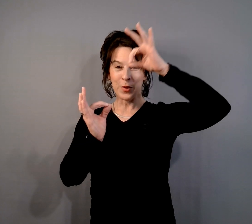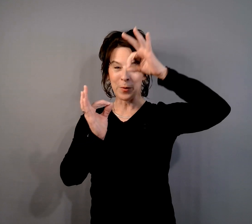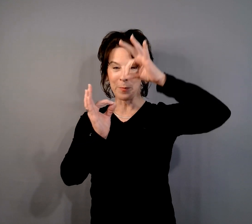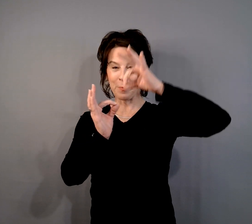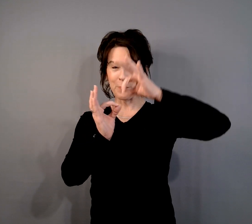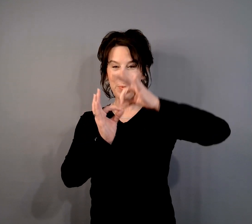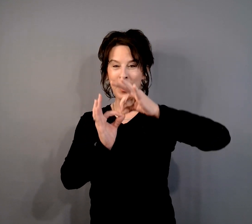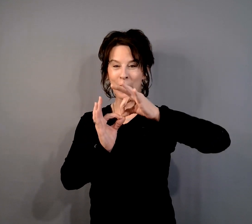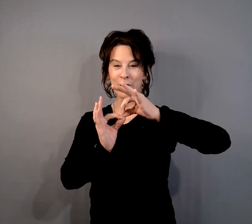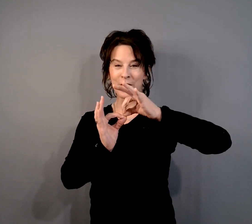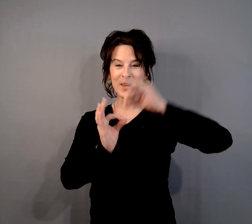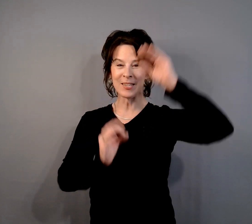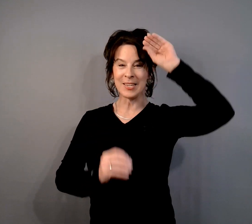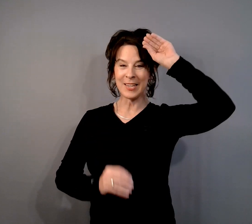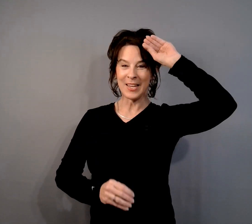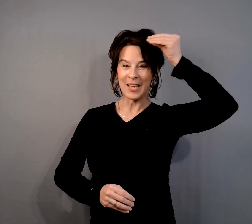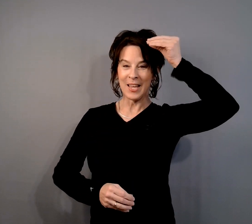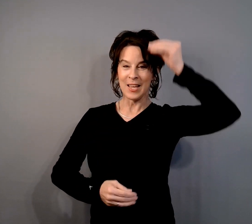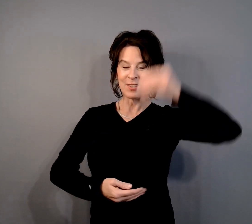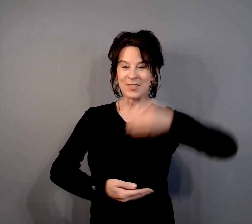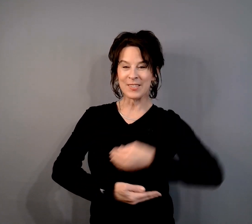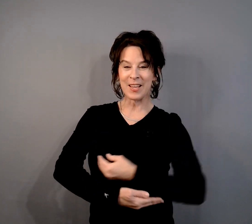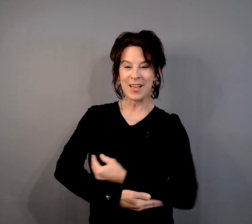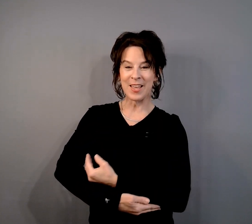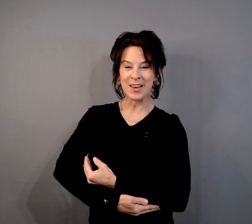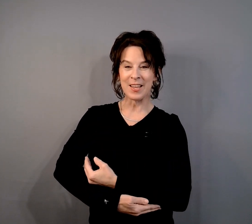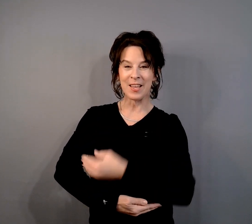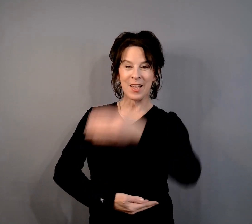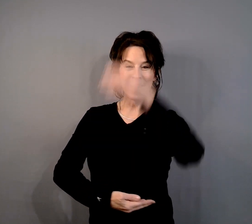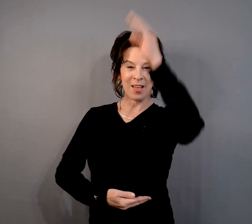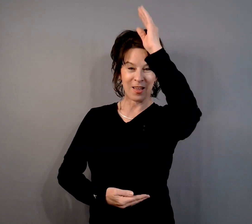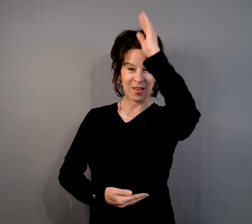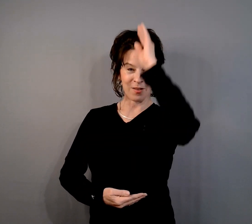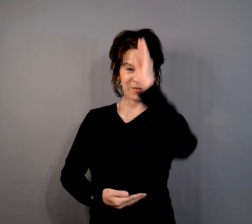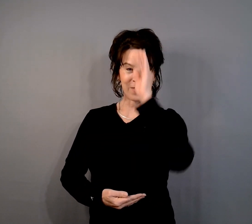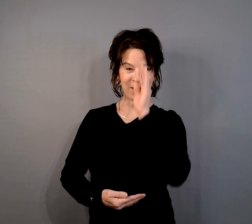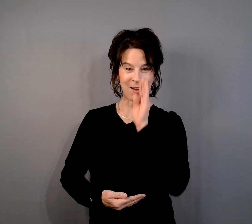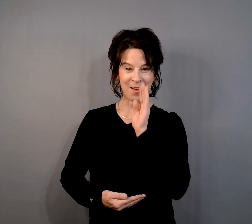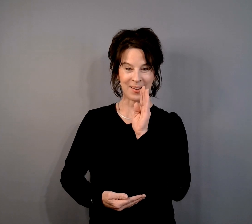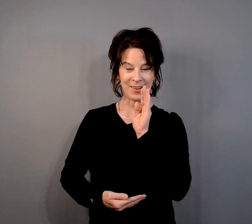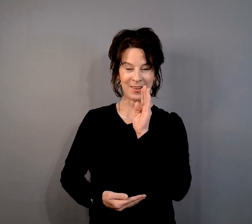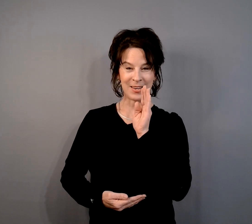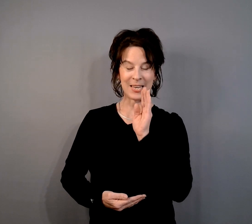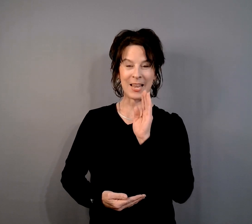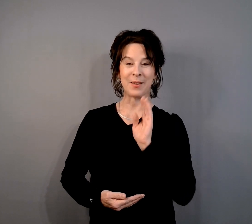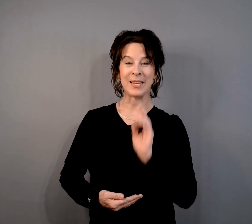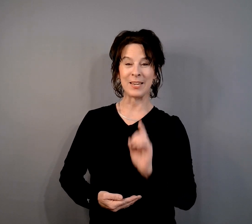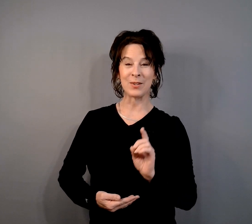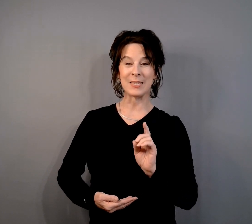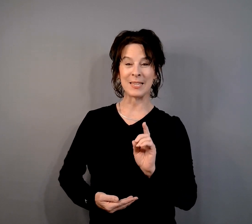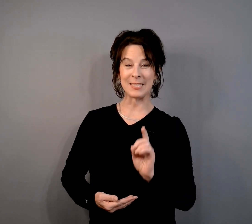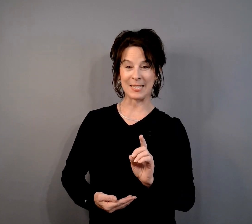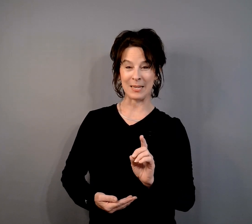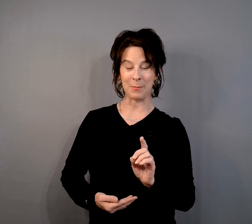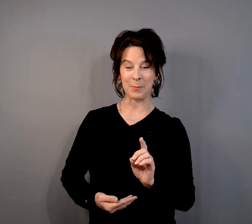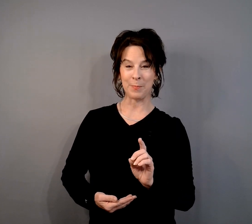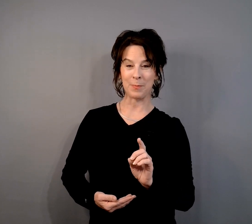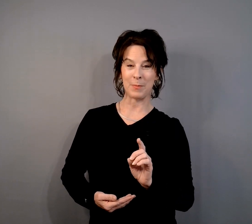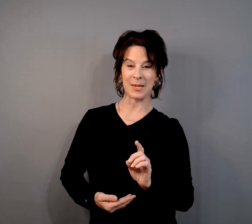the perfect Son of God. Now, here's a tip, because